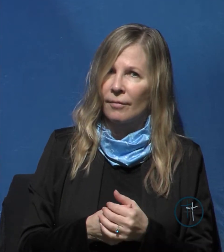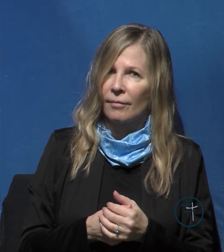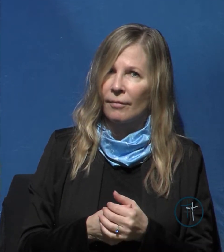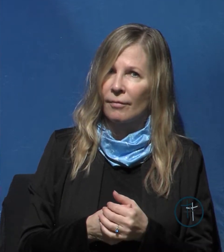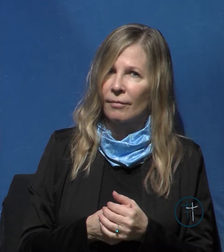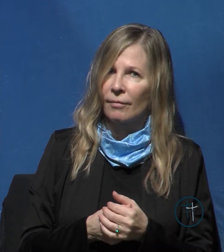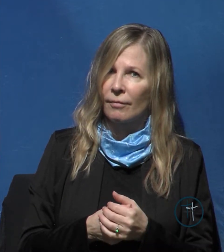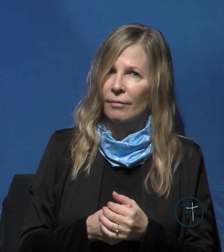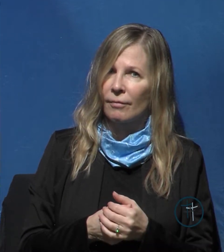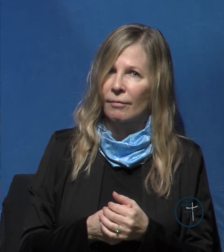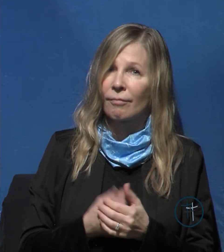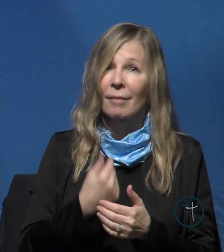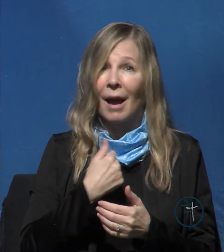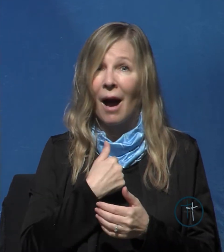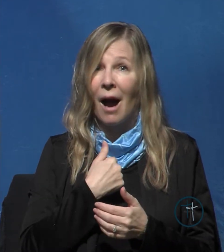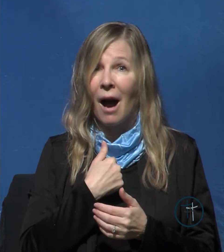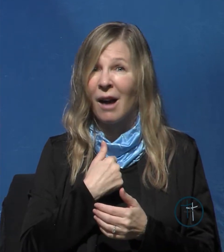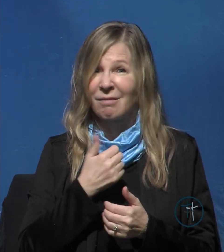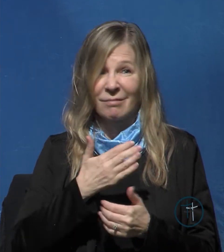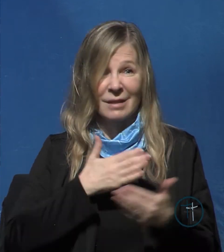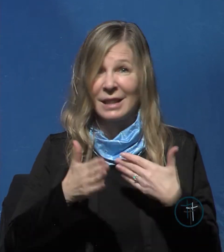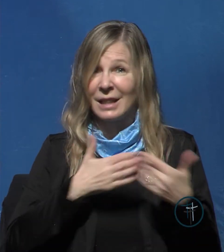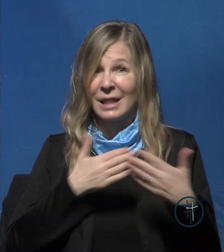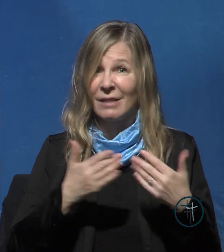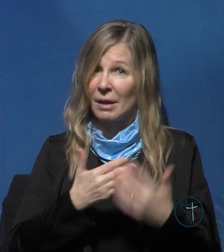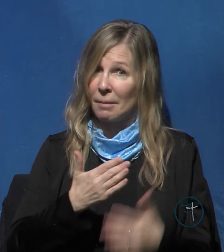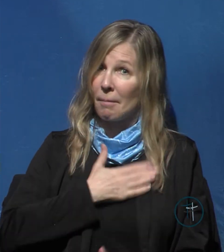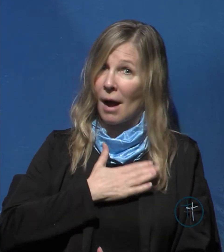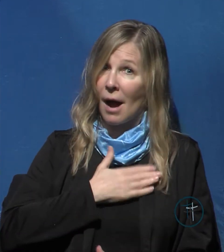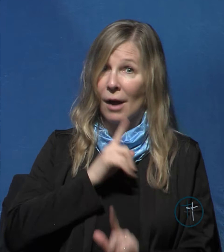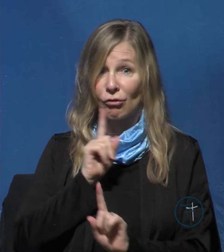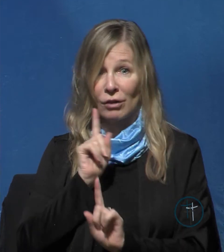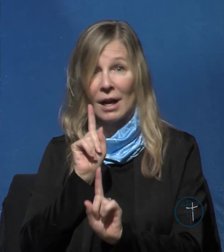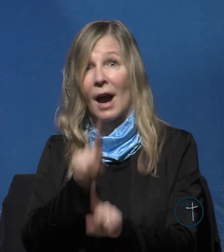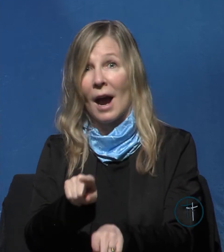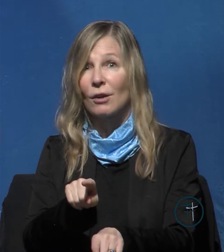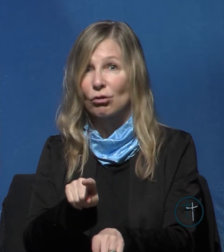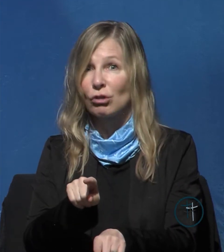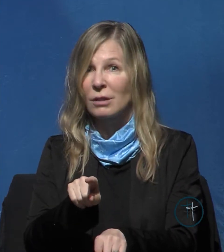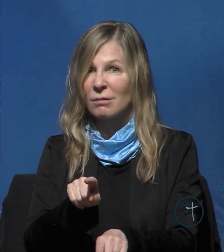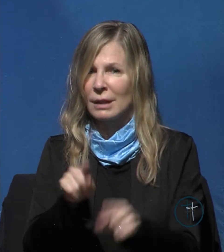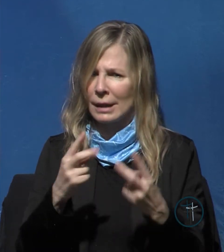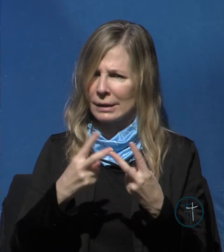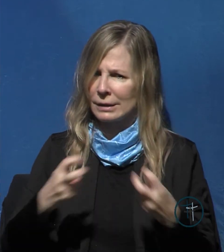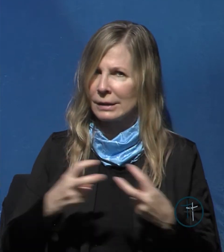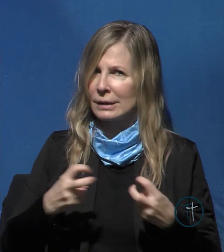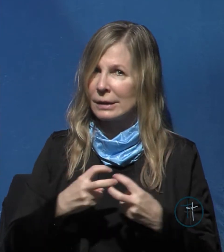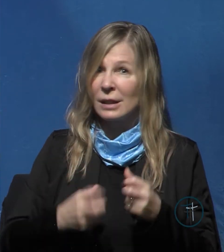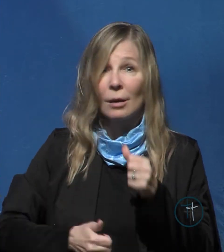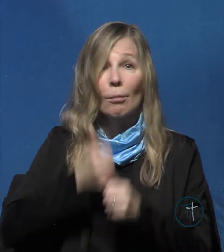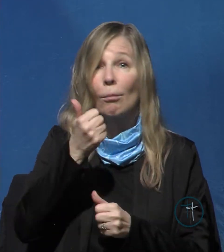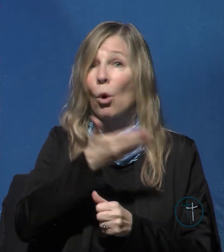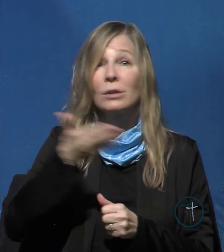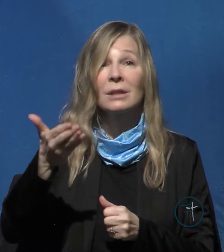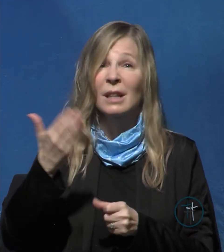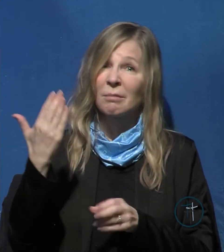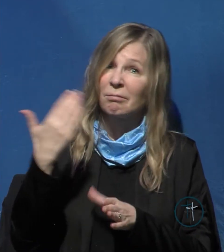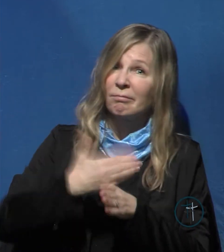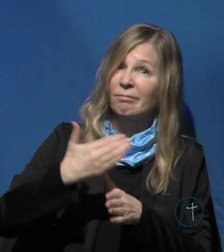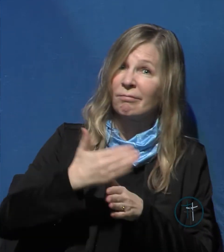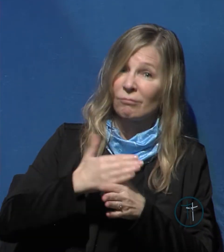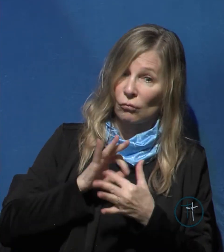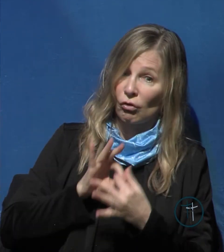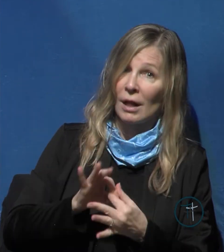I think and look in the mirror, even in my own reaction to things, and most of the things that have bothered me about the